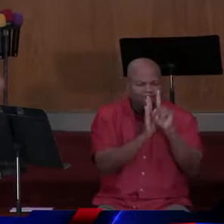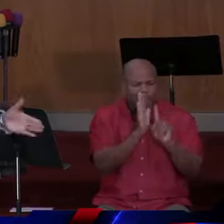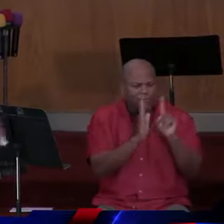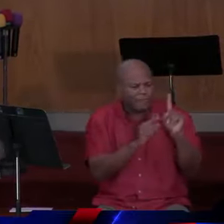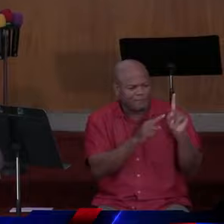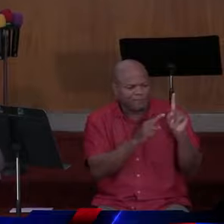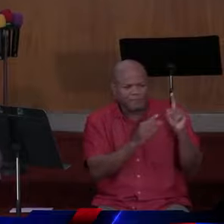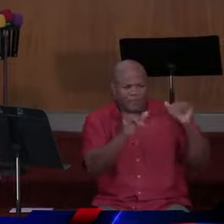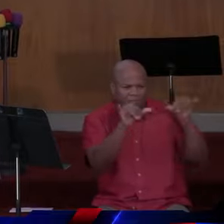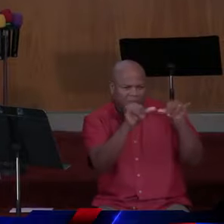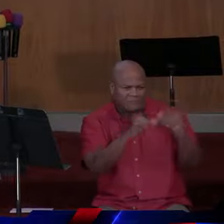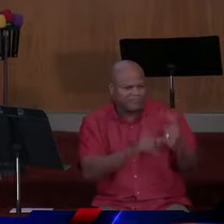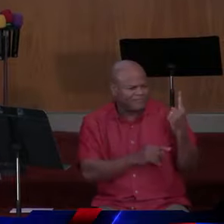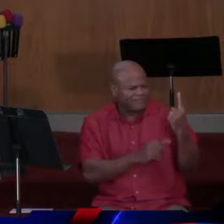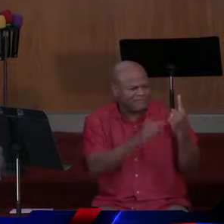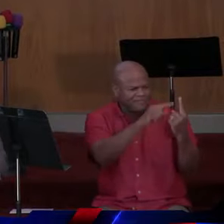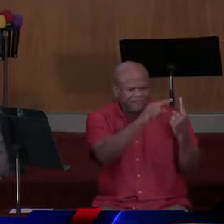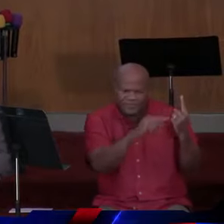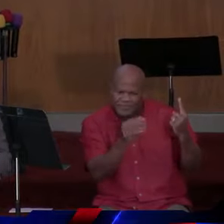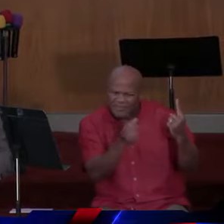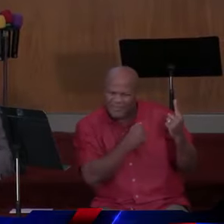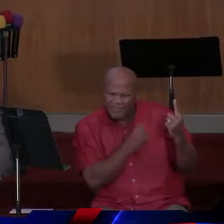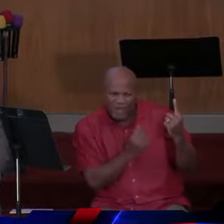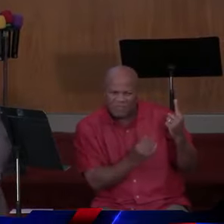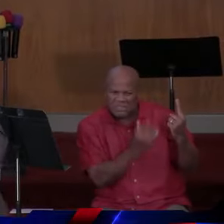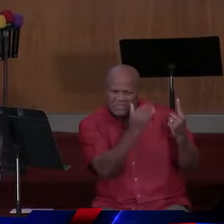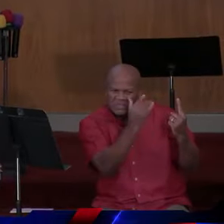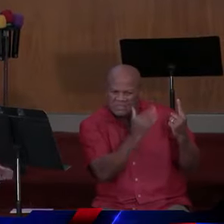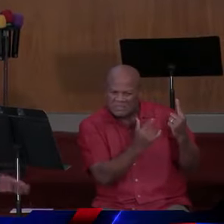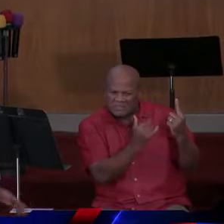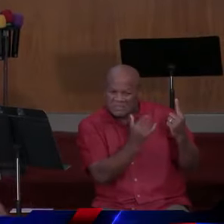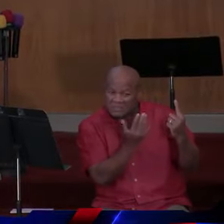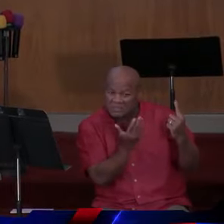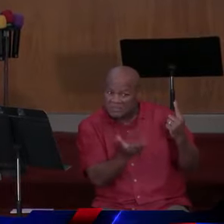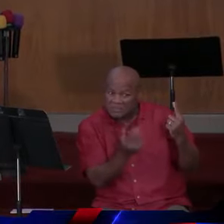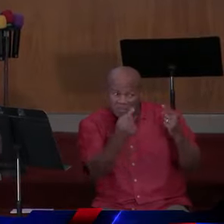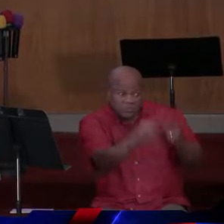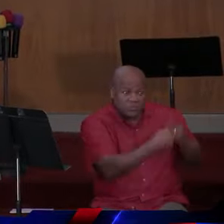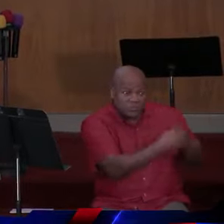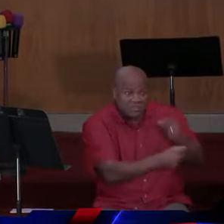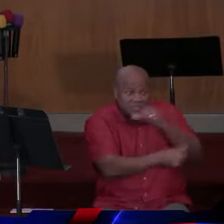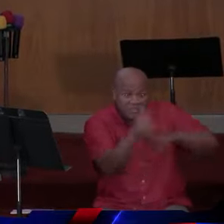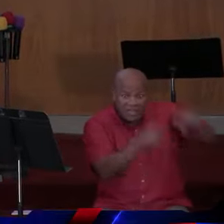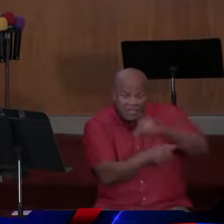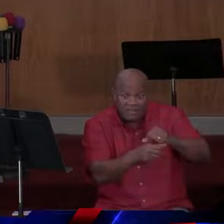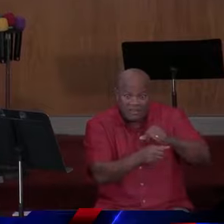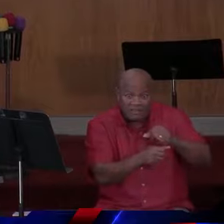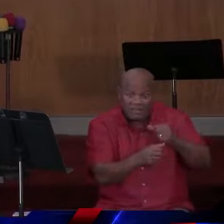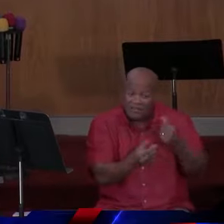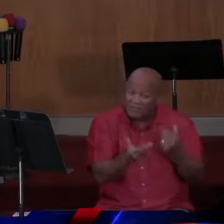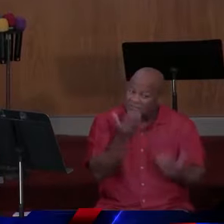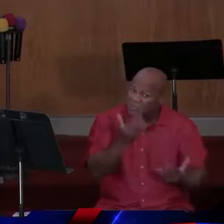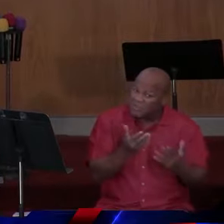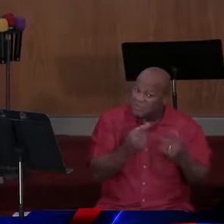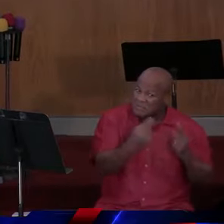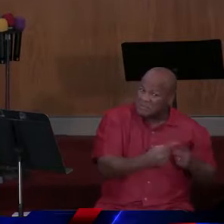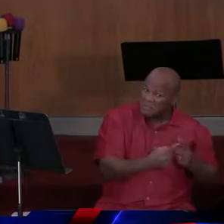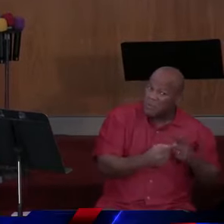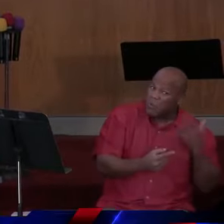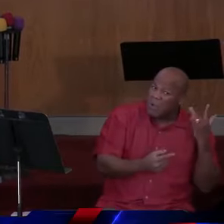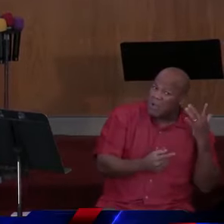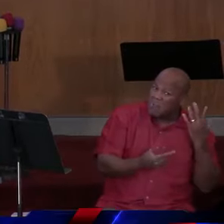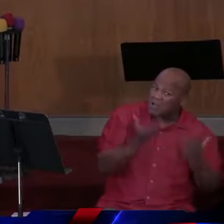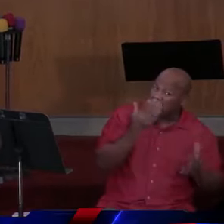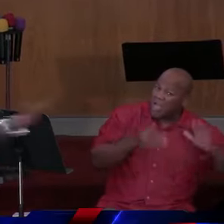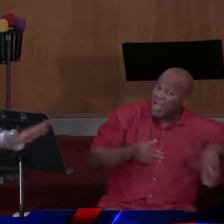if you struggle loving each other, it's because you may not have experienced the love of God. See, once I've